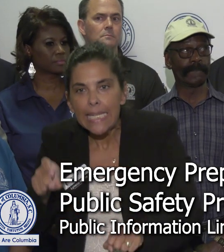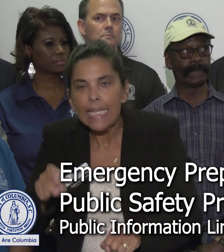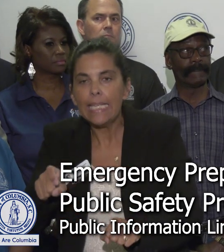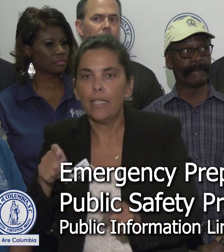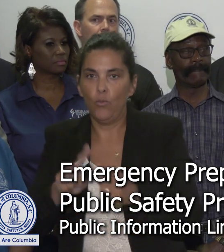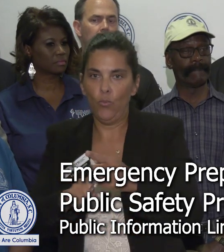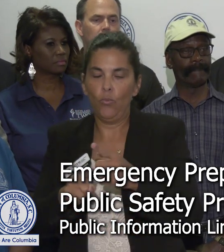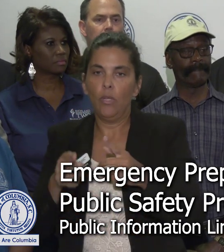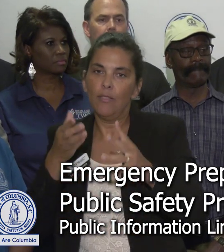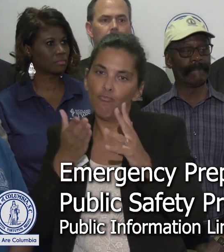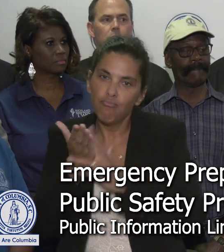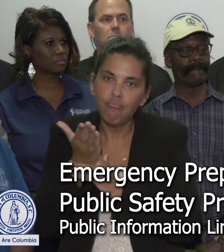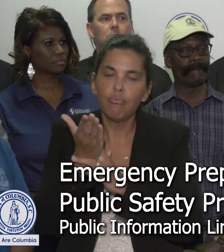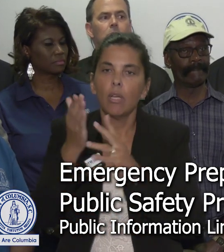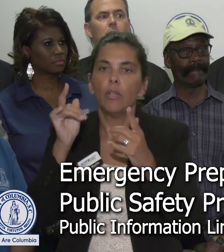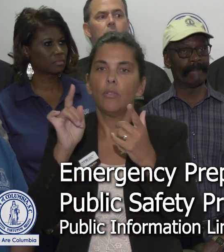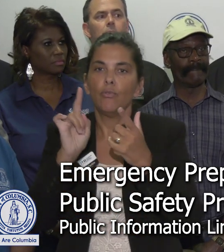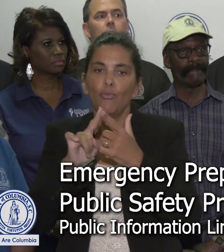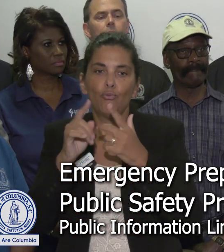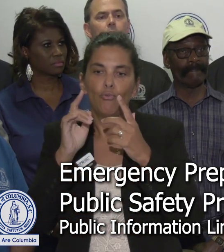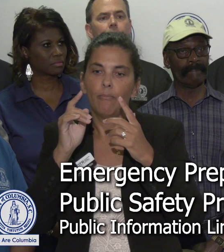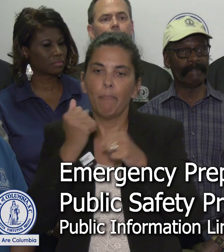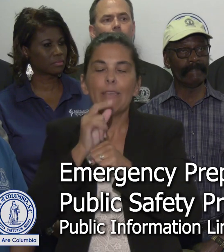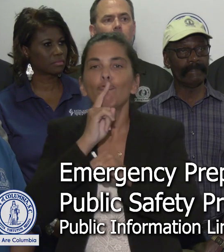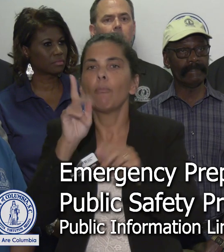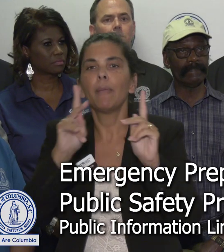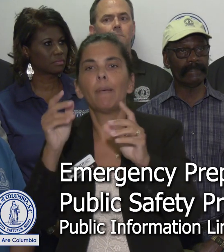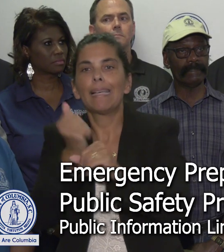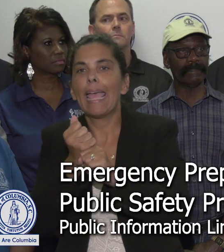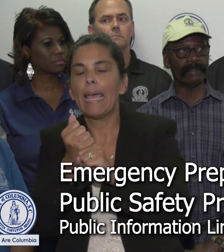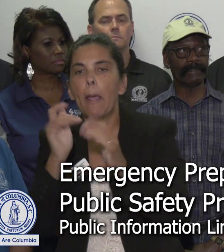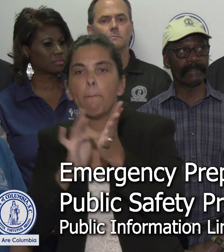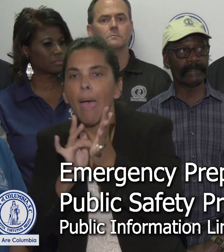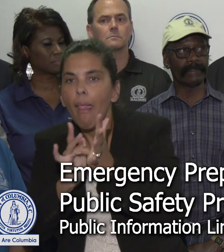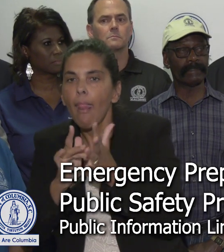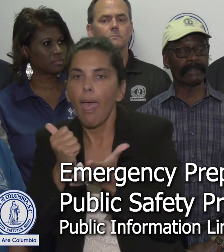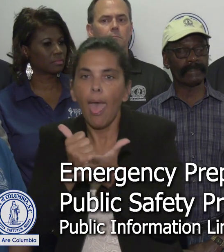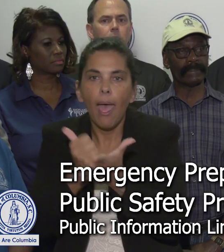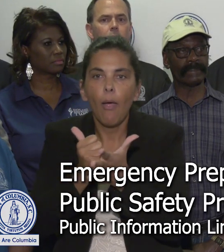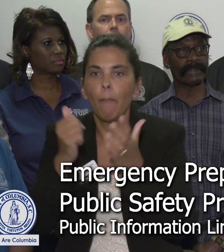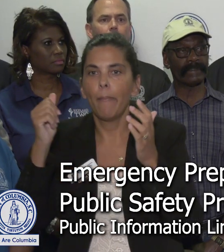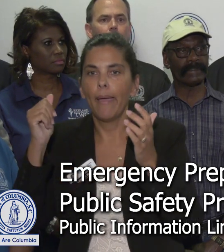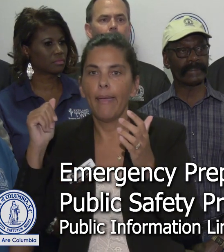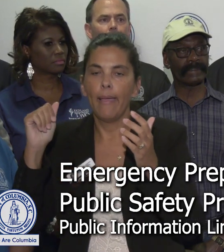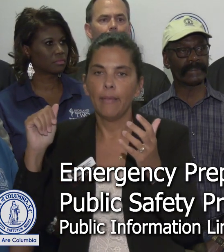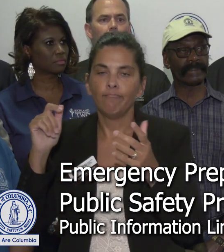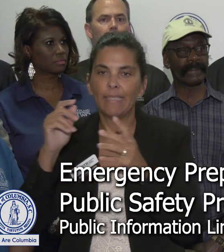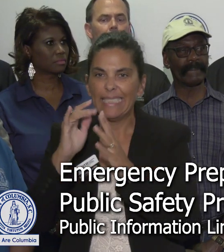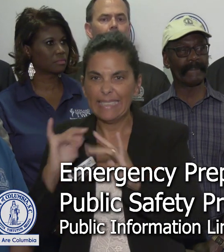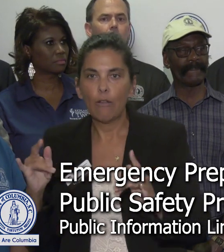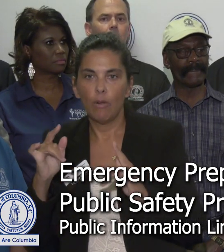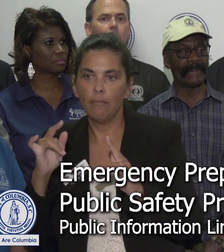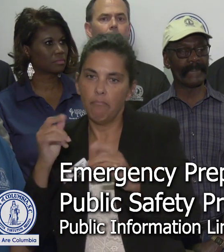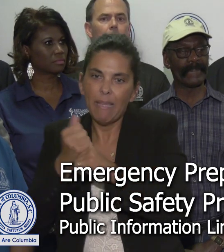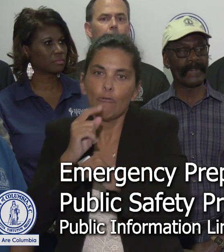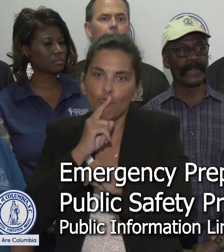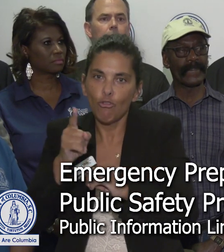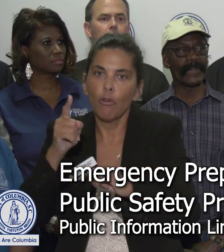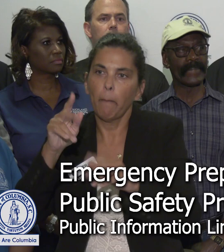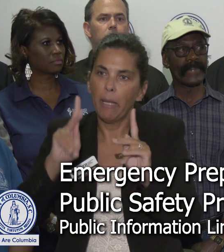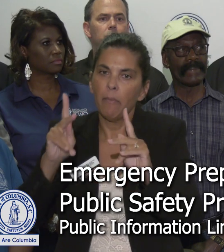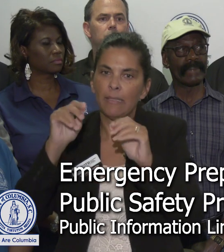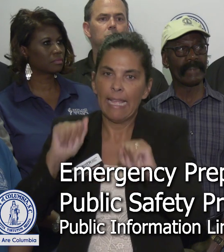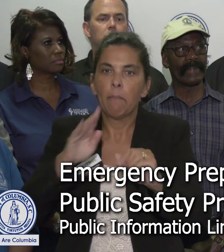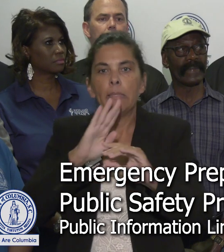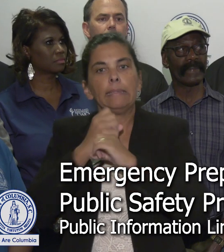equipment and if we need to get medical help to somebody or medical transport. I think what you will